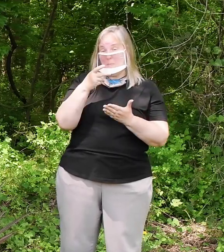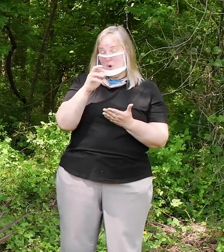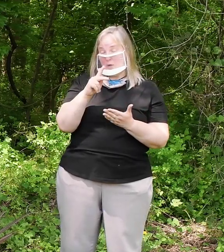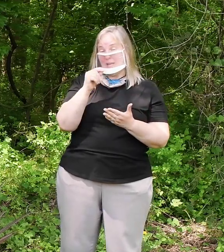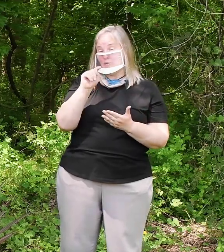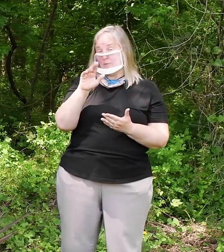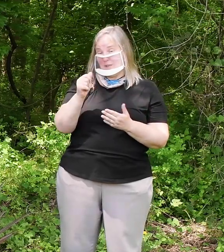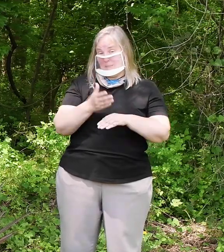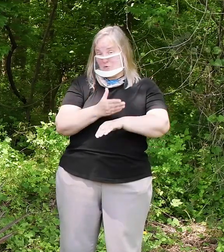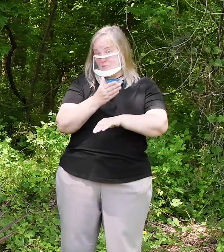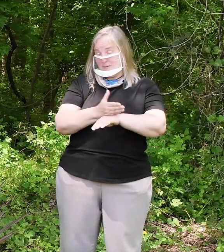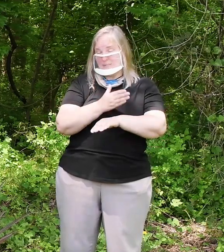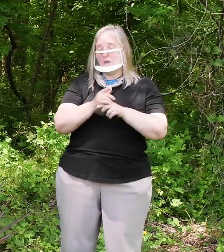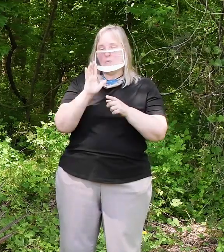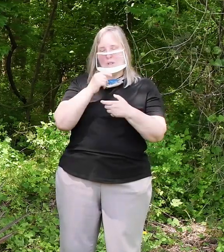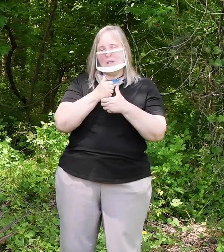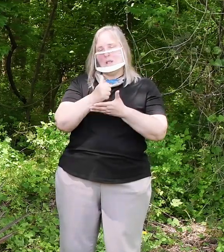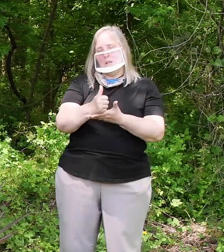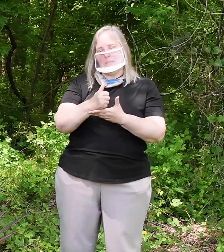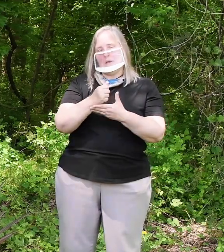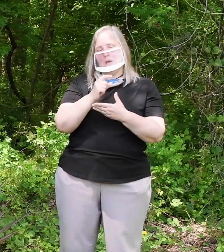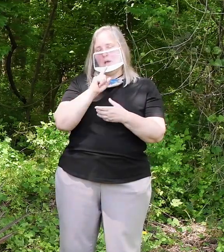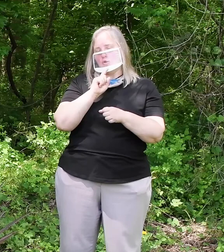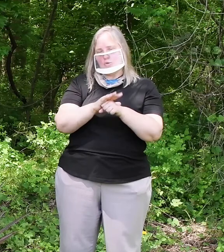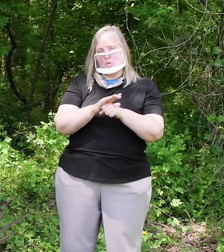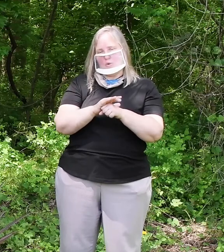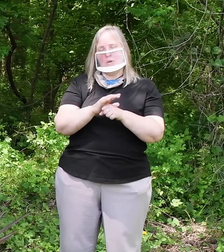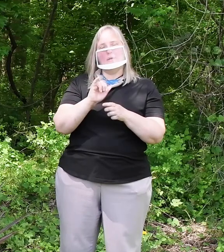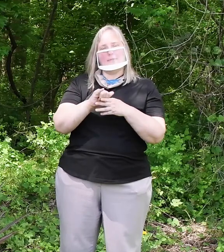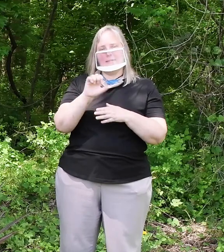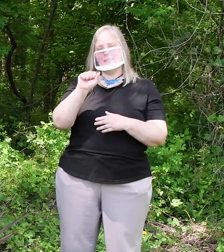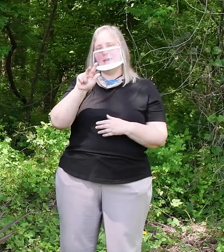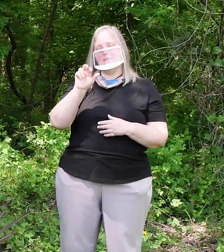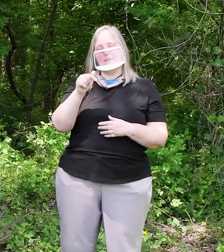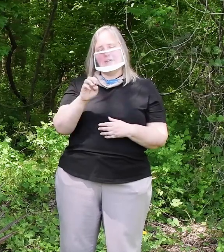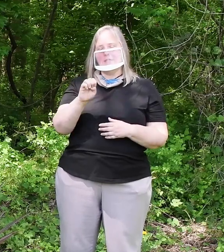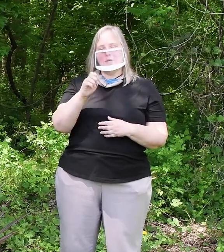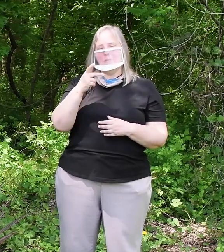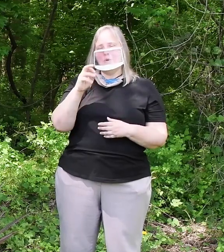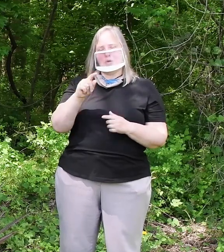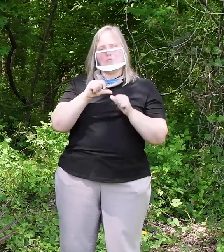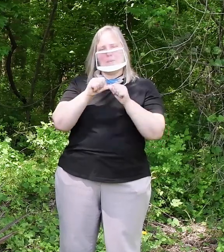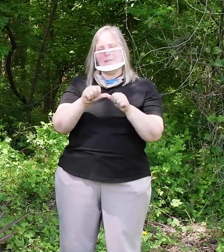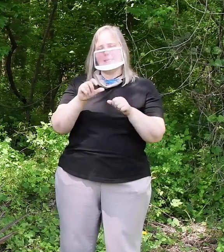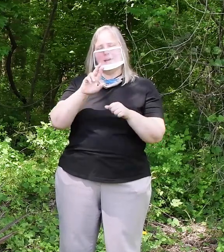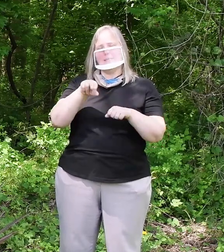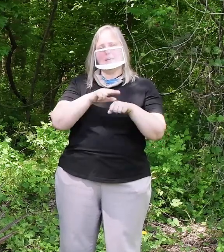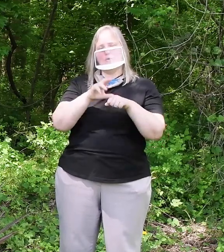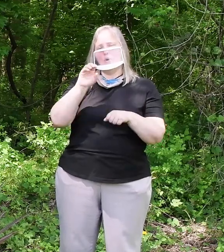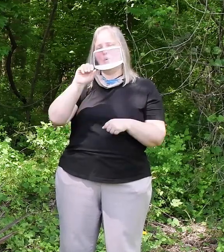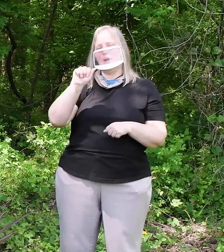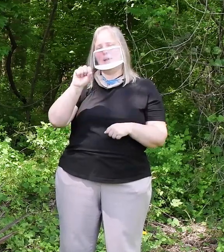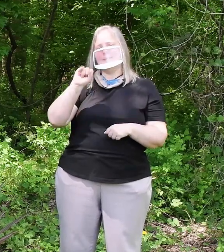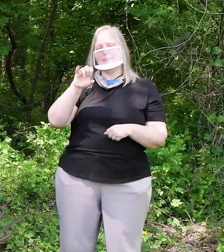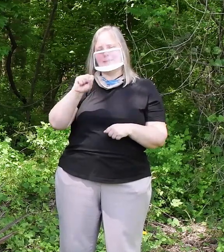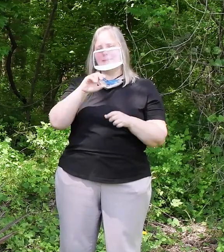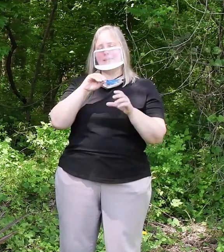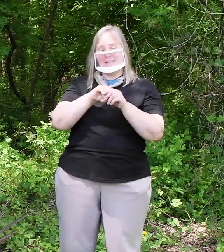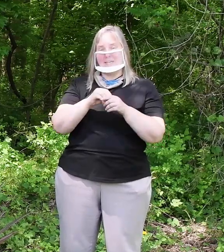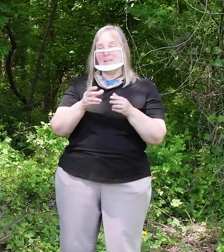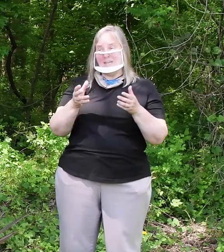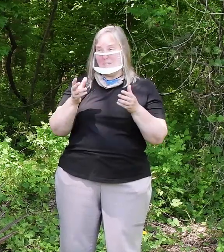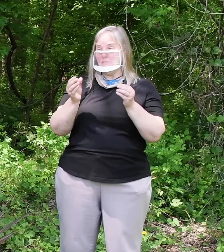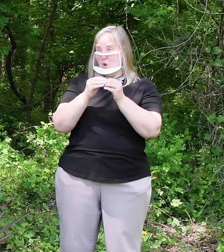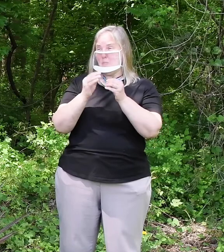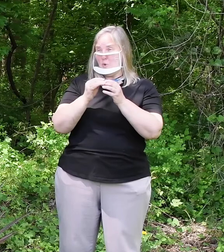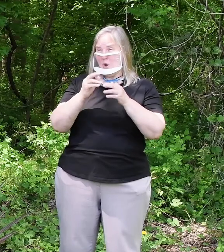help assure Savage Park remains a natural oasis in an increasingly urbanized